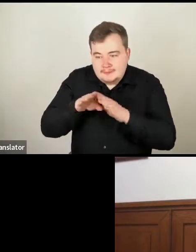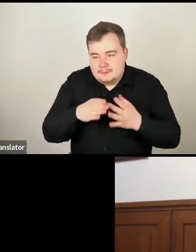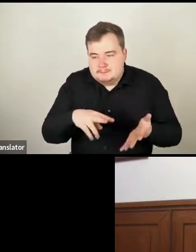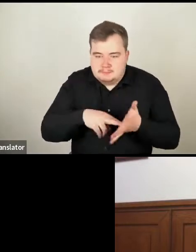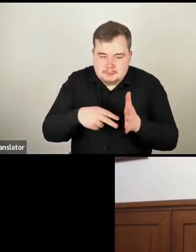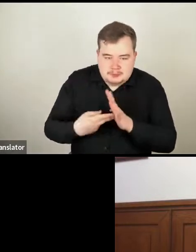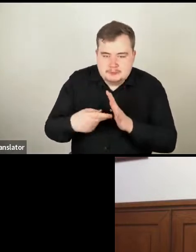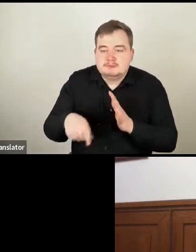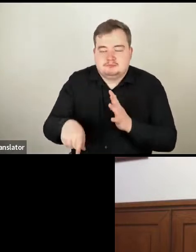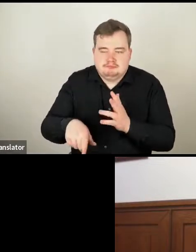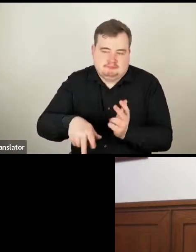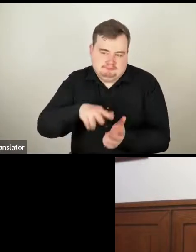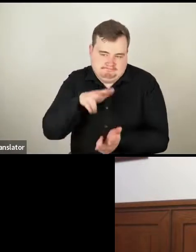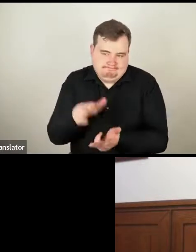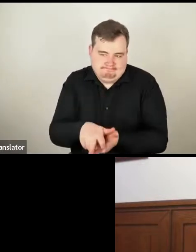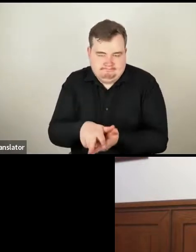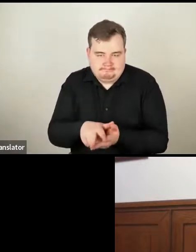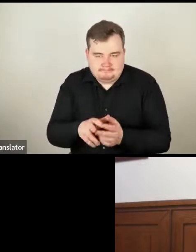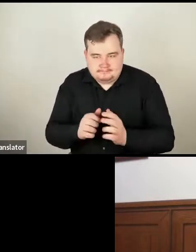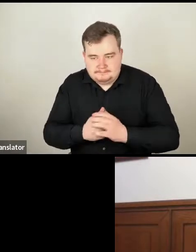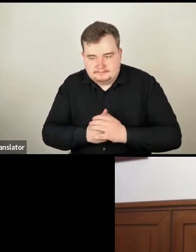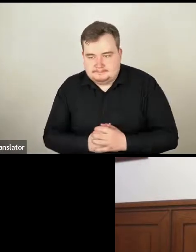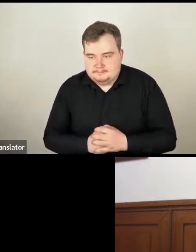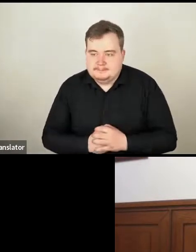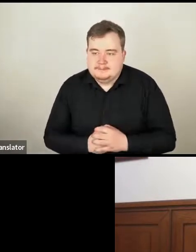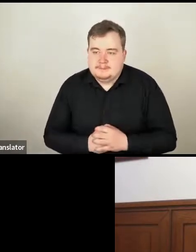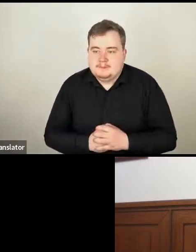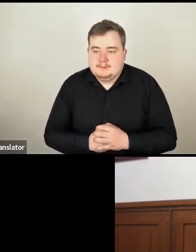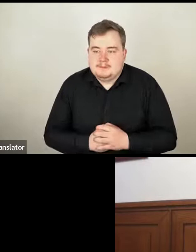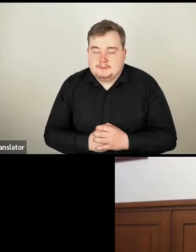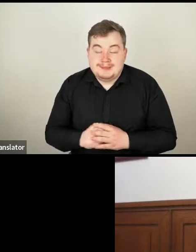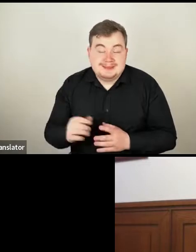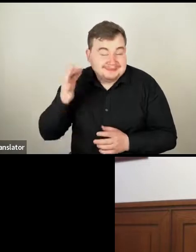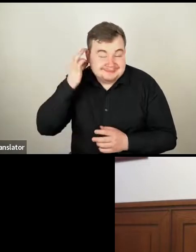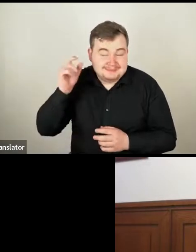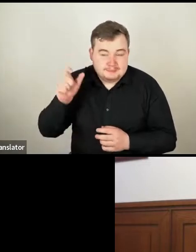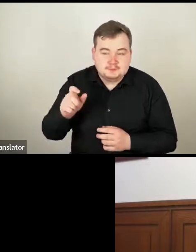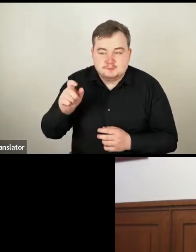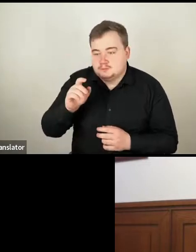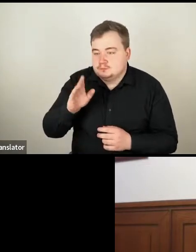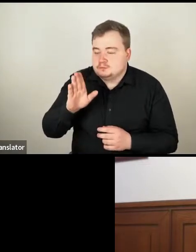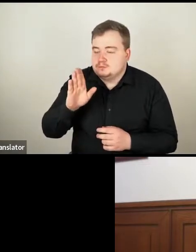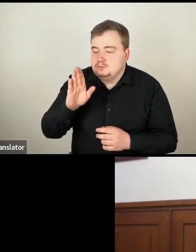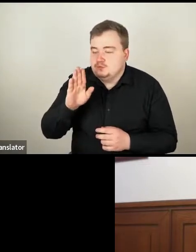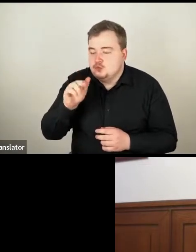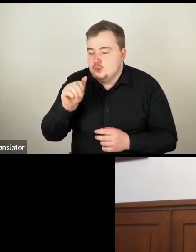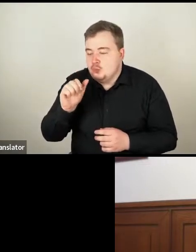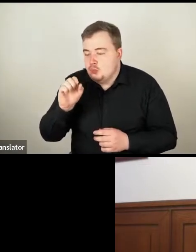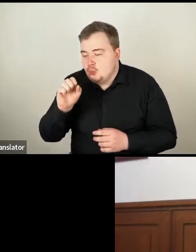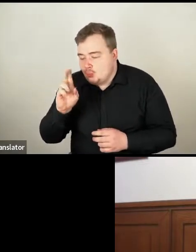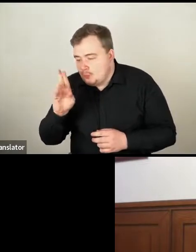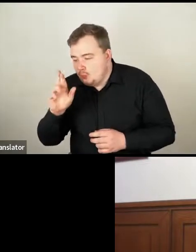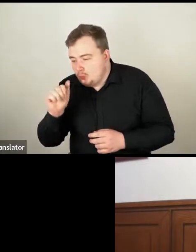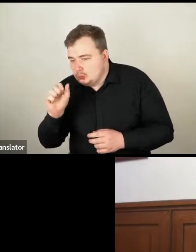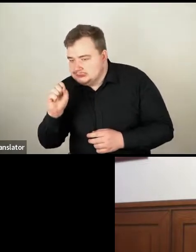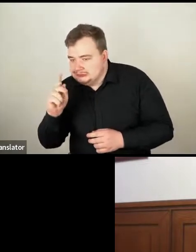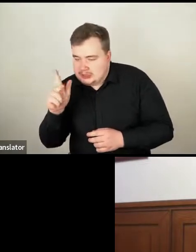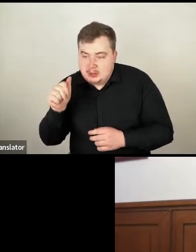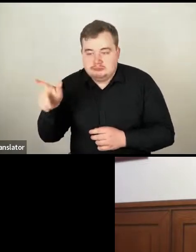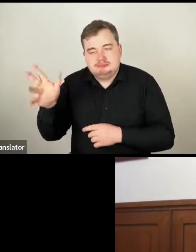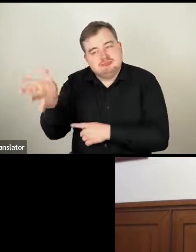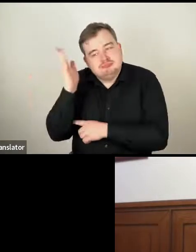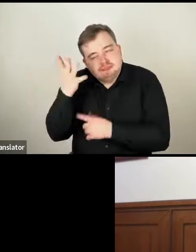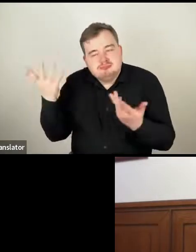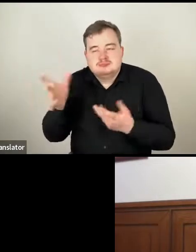Dear Clotilda Bushka, we are looking forward to hearing from your lessons, from your experience, your